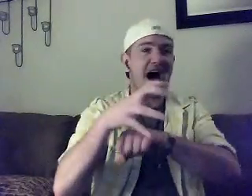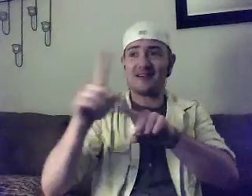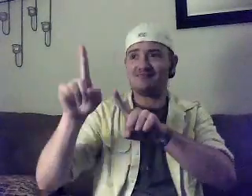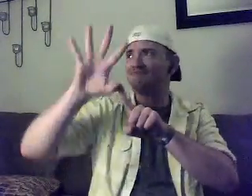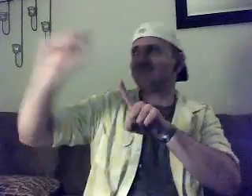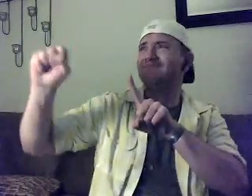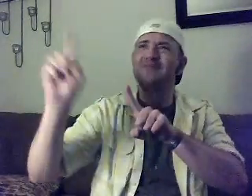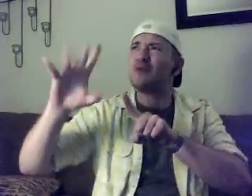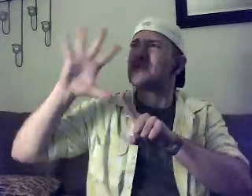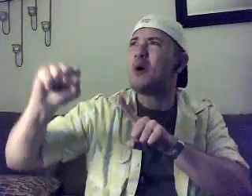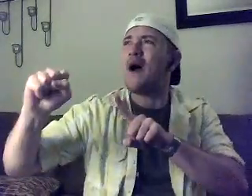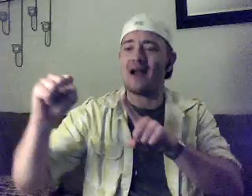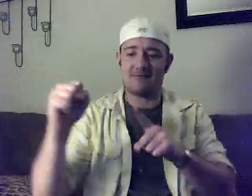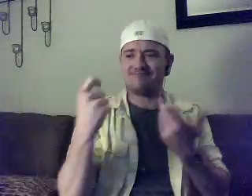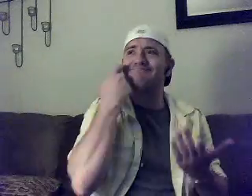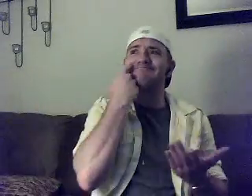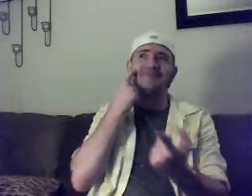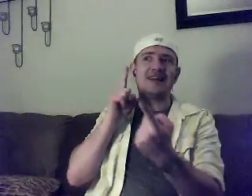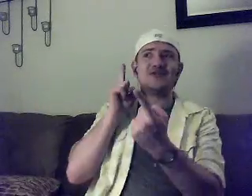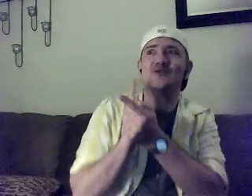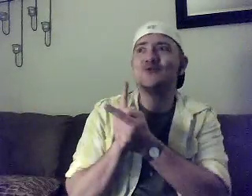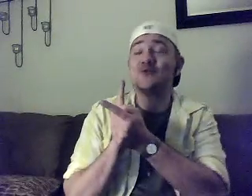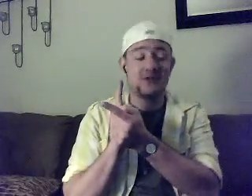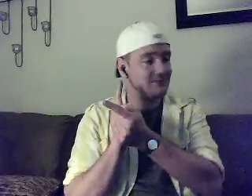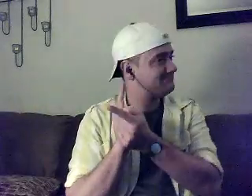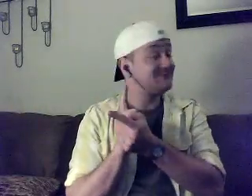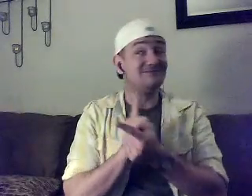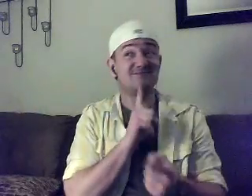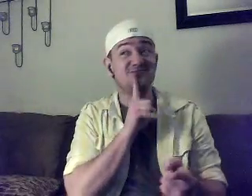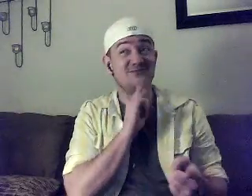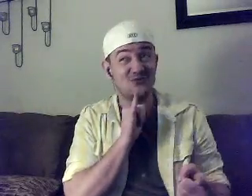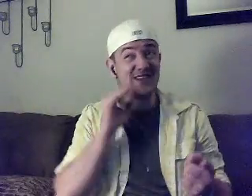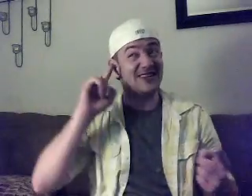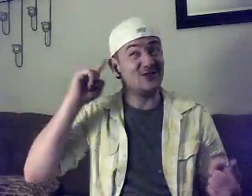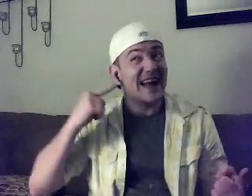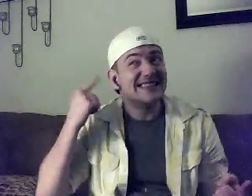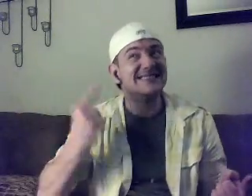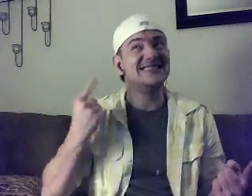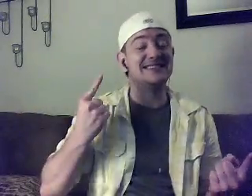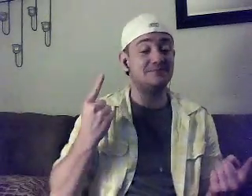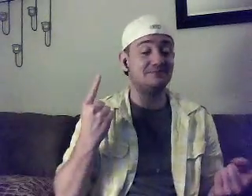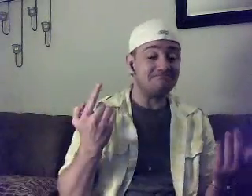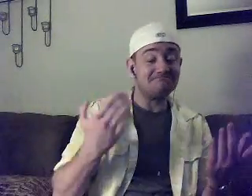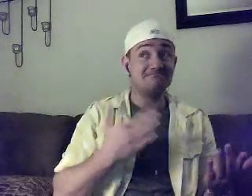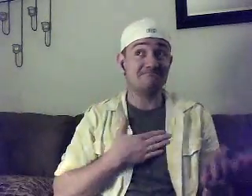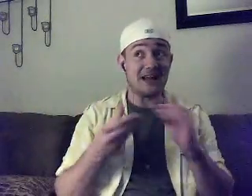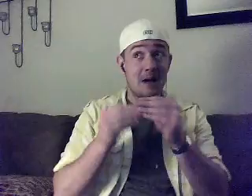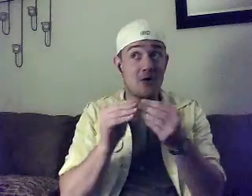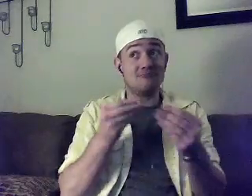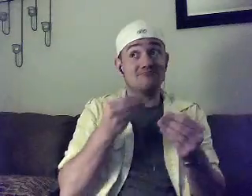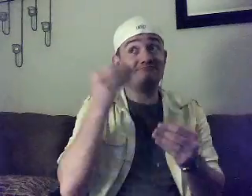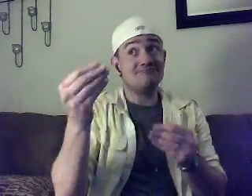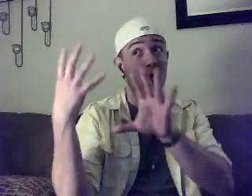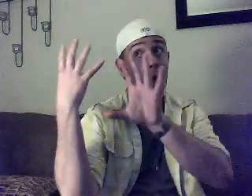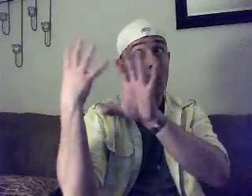going, baby? Hey, I just met you And this is crazy But here's my number So